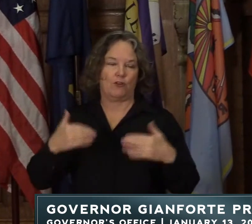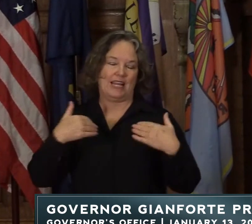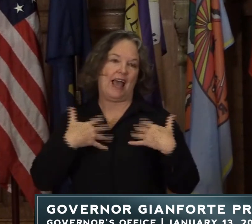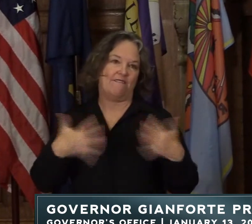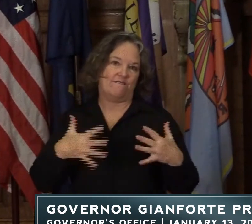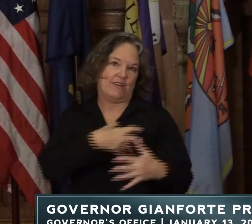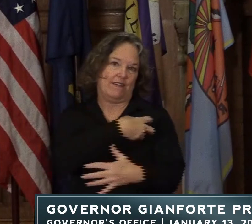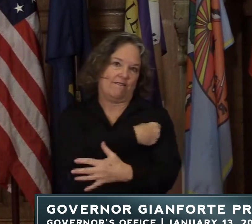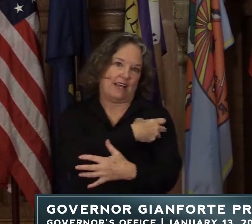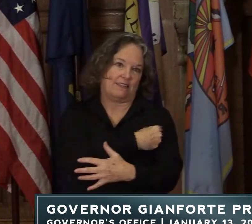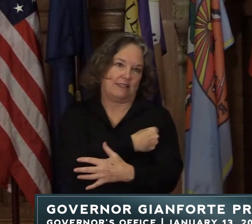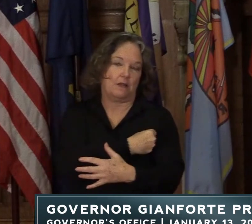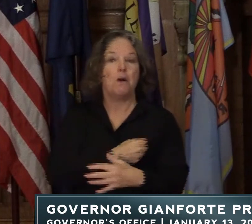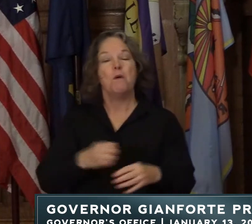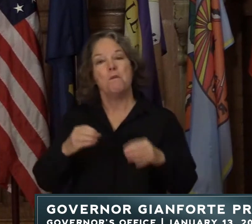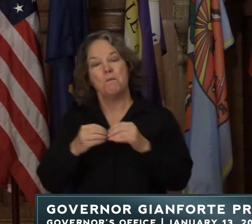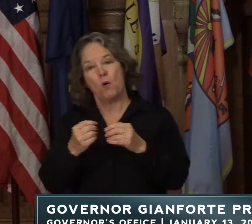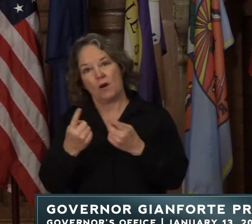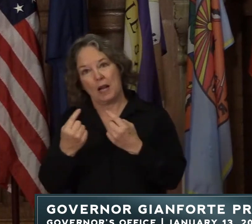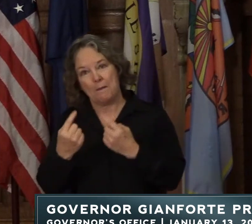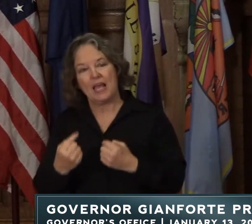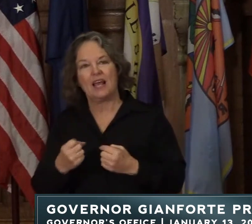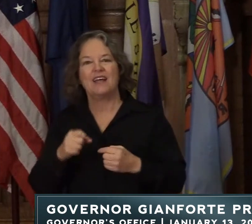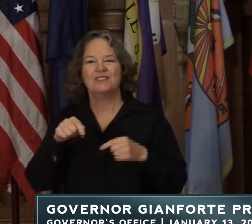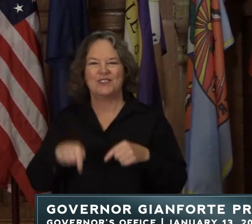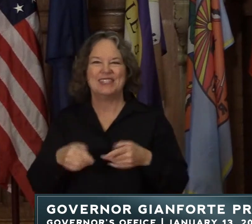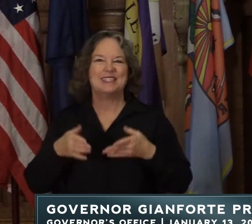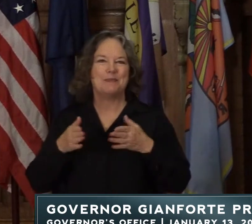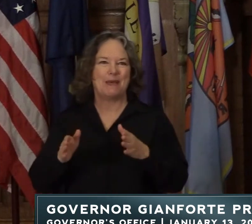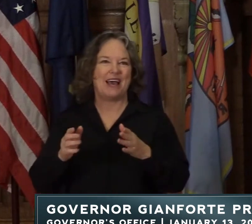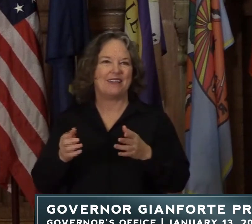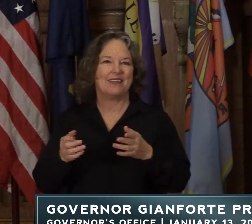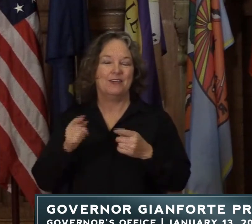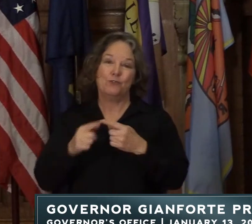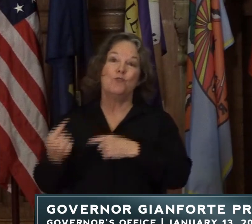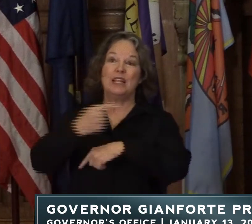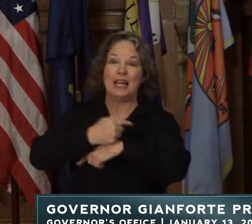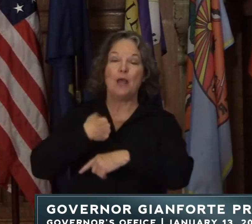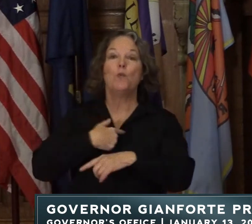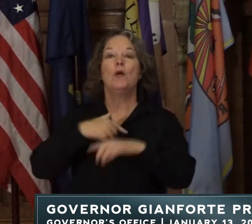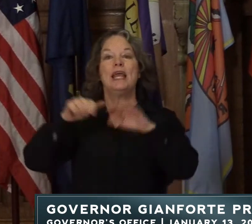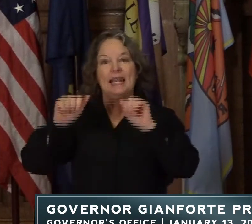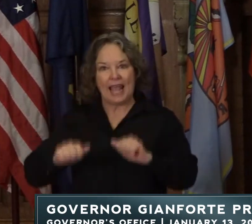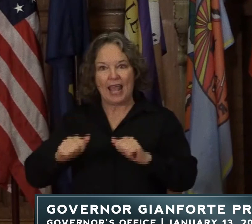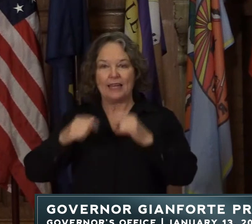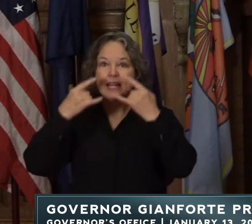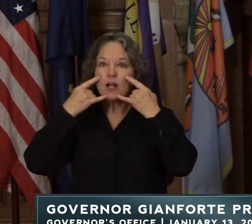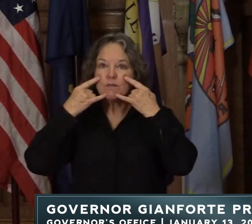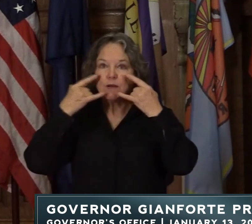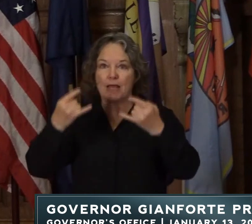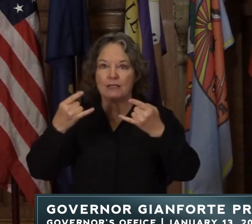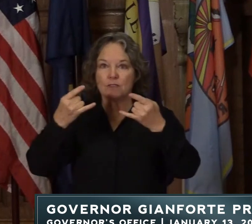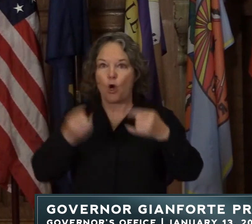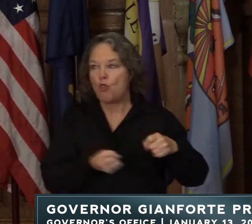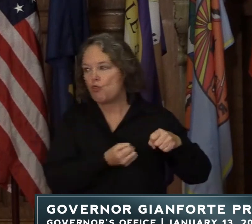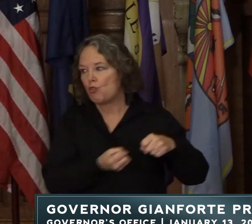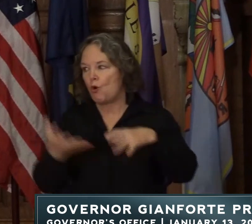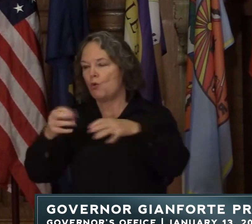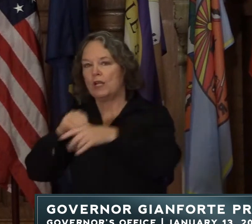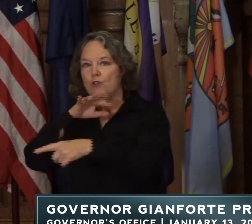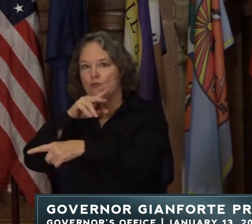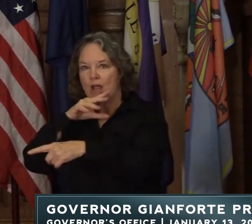arriving every week. This is the path to the day when we can take off our mask, throw it in the trash, and go on with